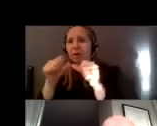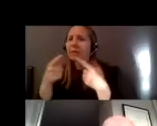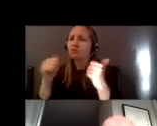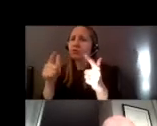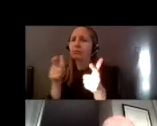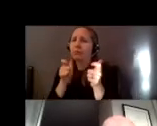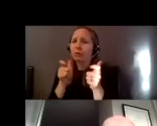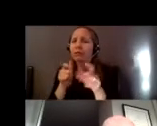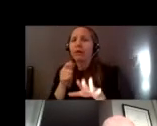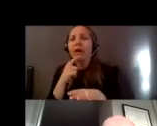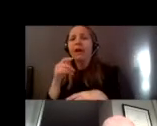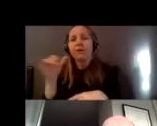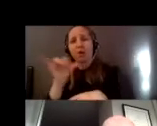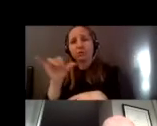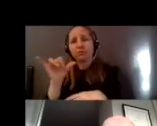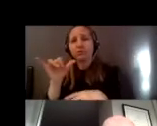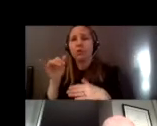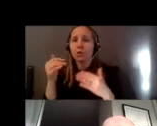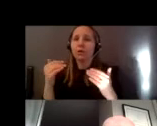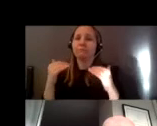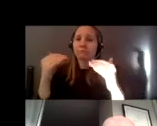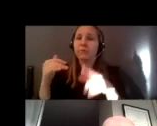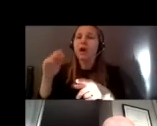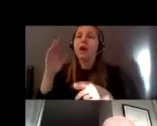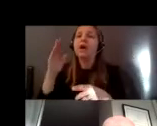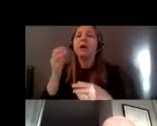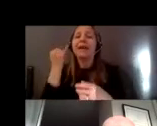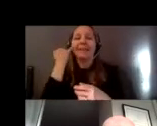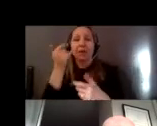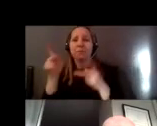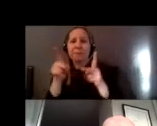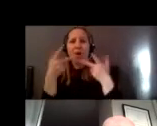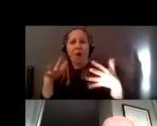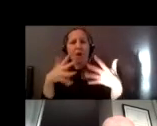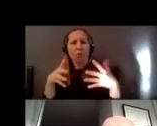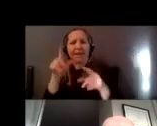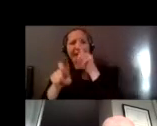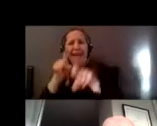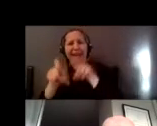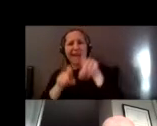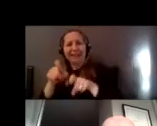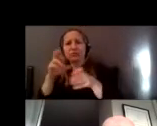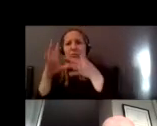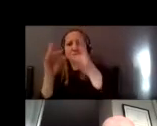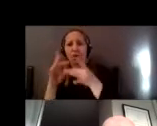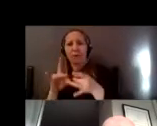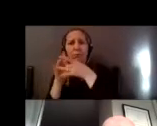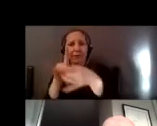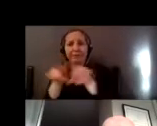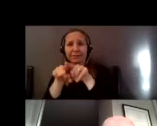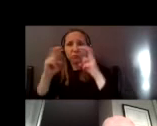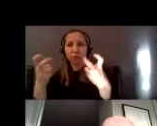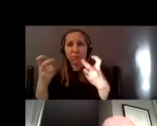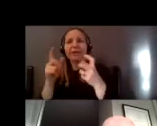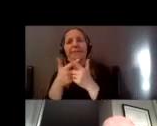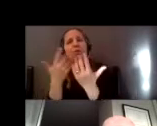lastly, step up, step back. So if you've already asked a number of questions or shared a number of comments in the chat, maybe give a bit of